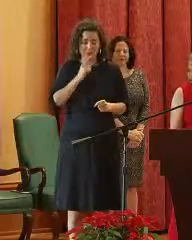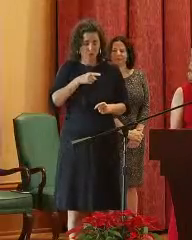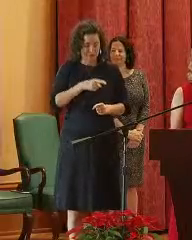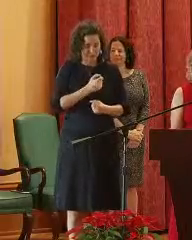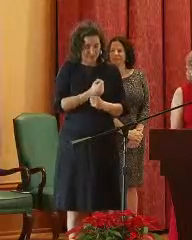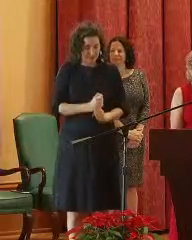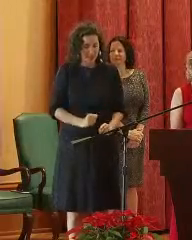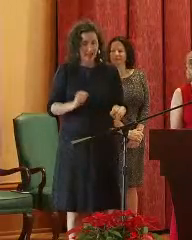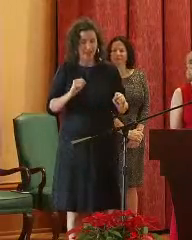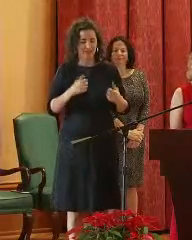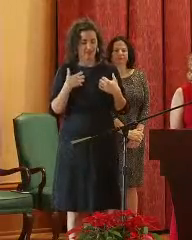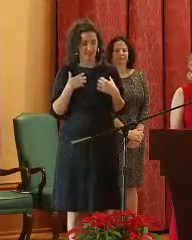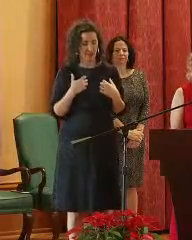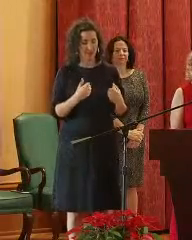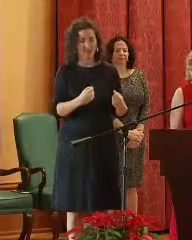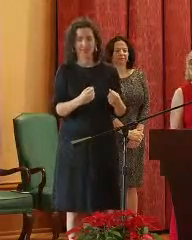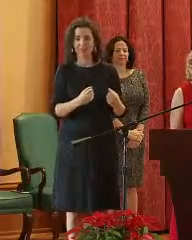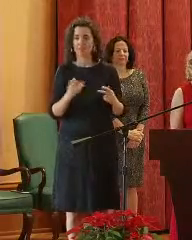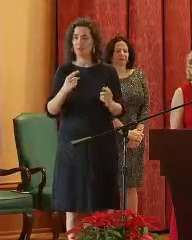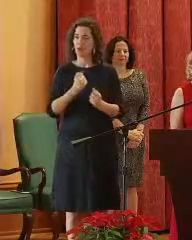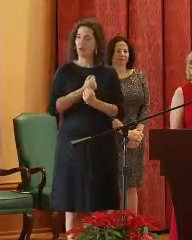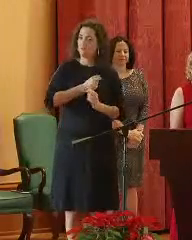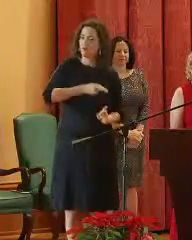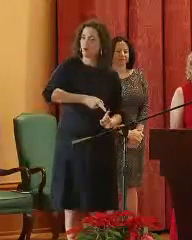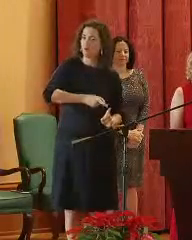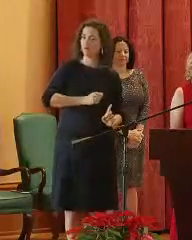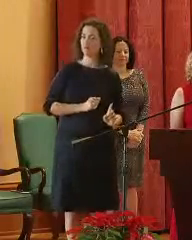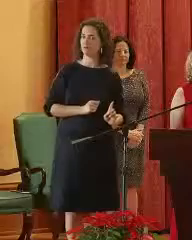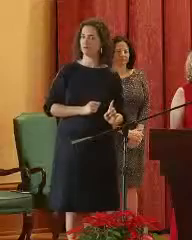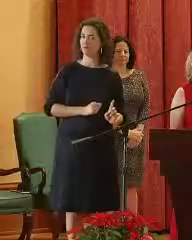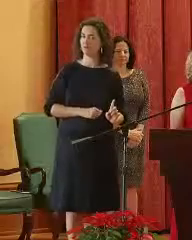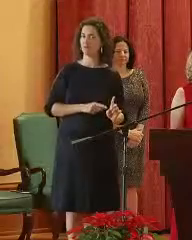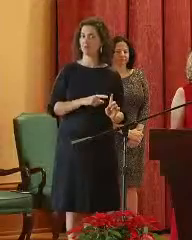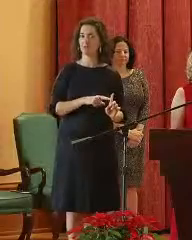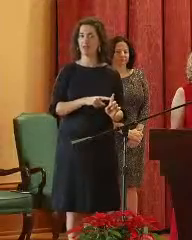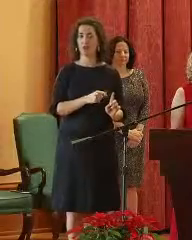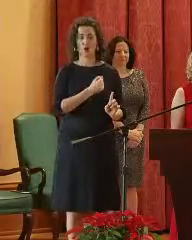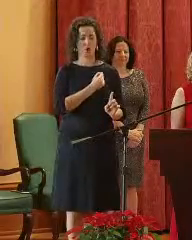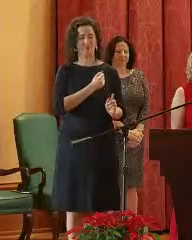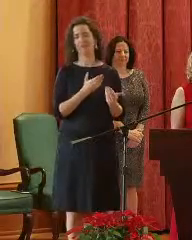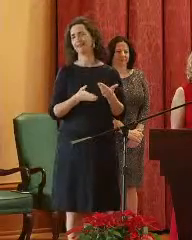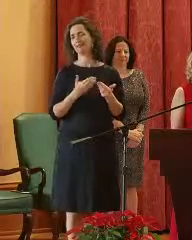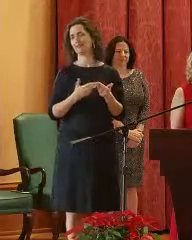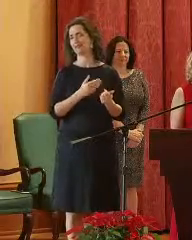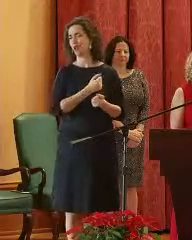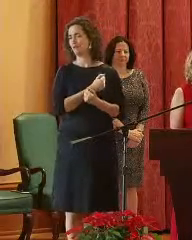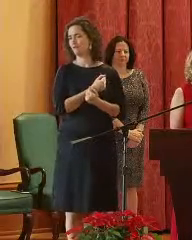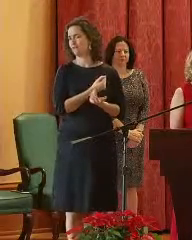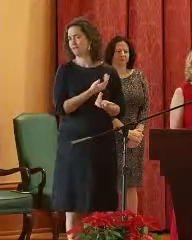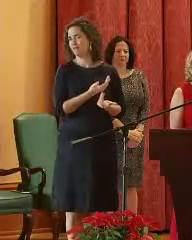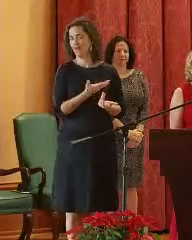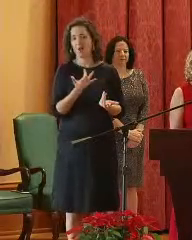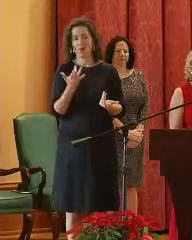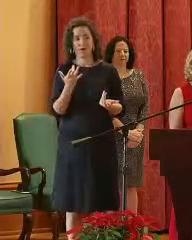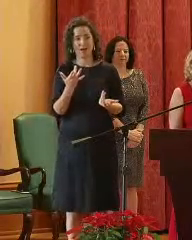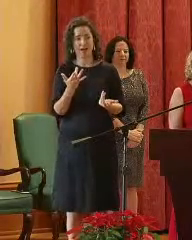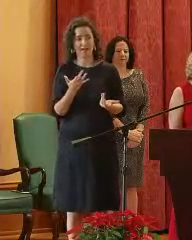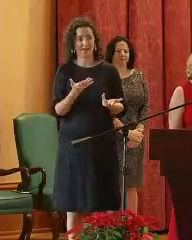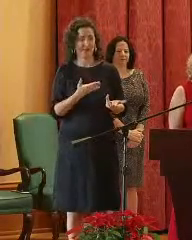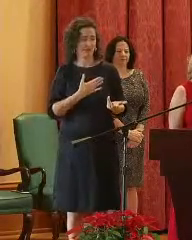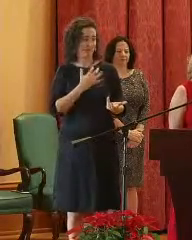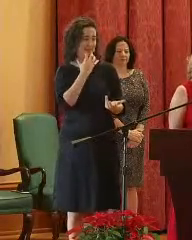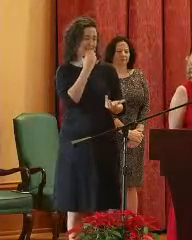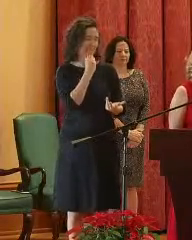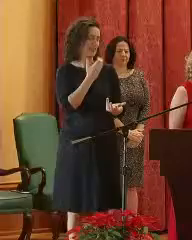safe, healthy, and loved. The love came easy. There is so much love about my